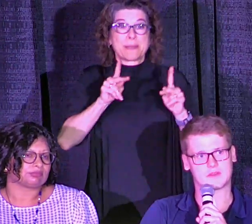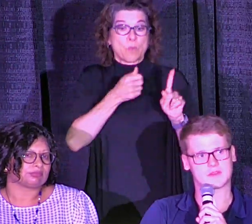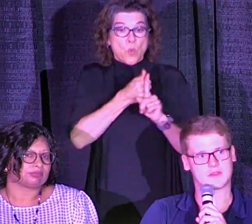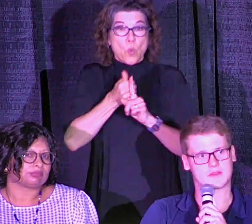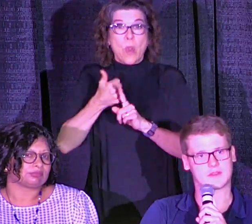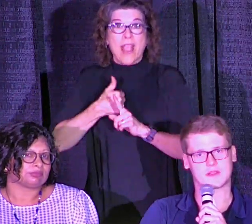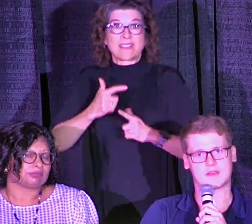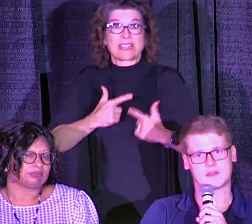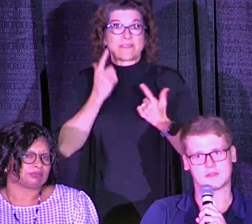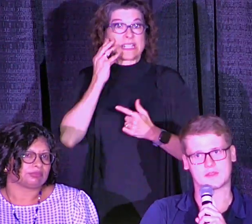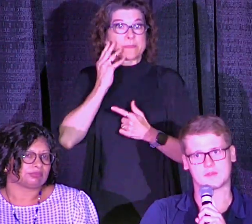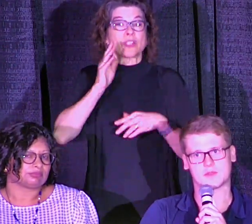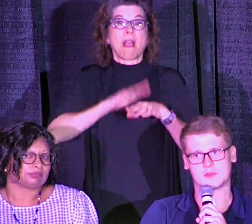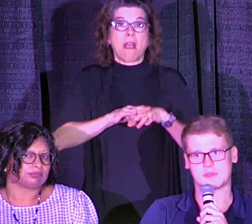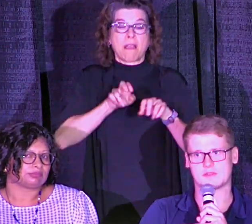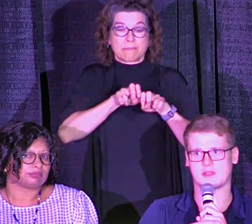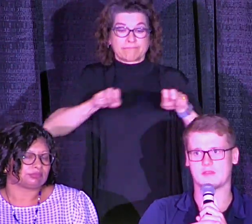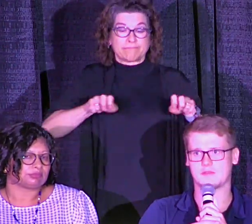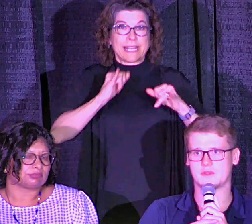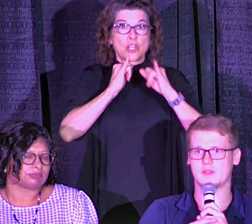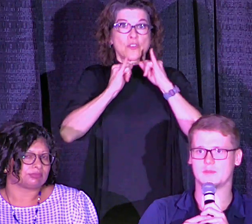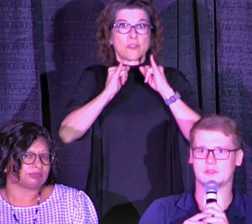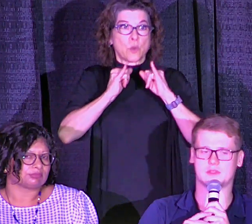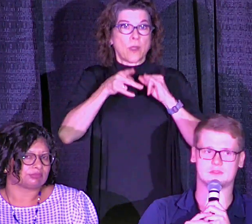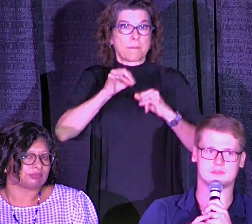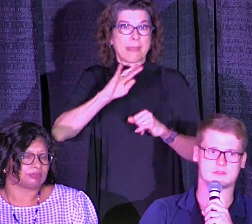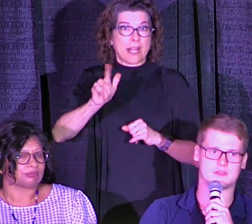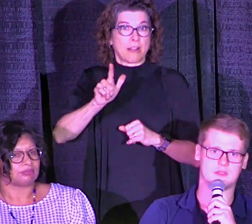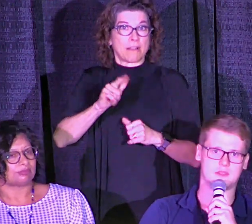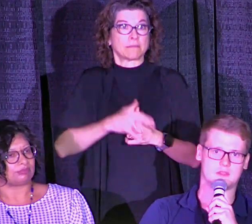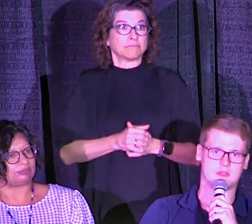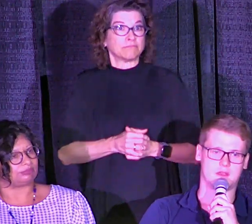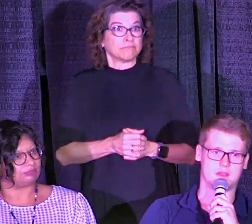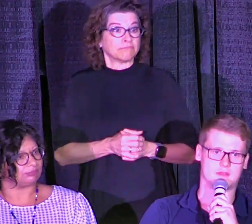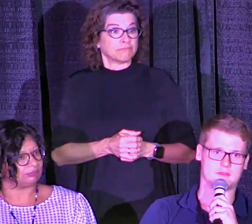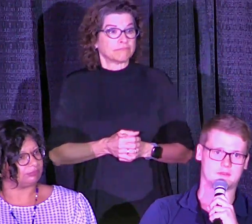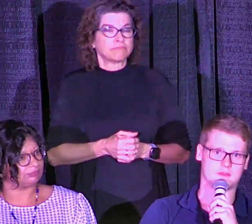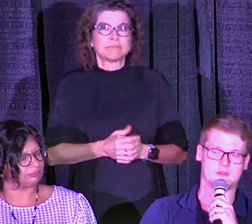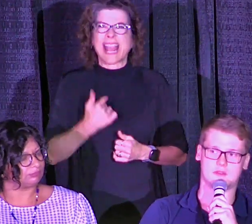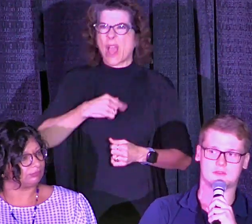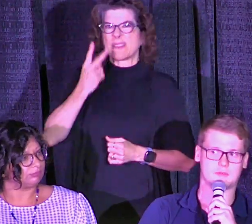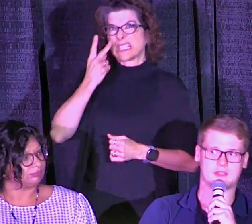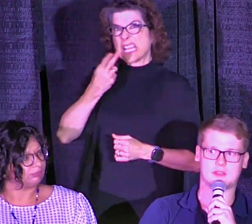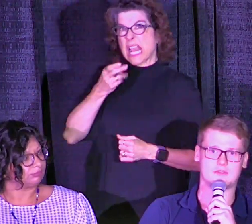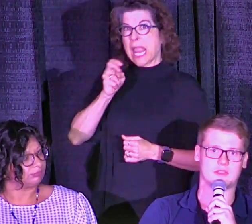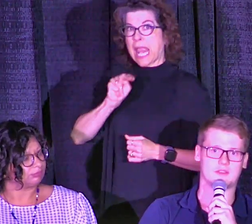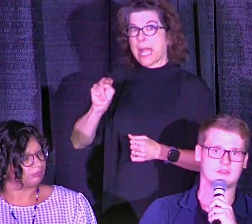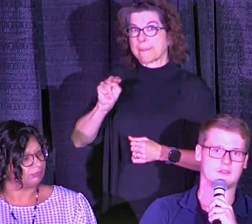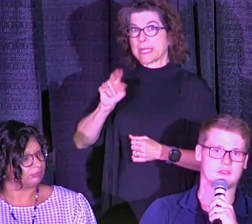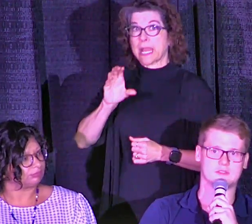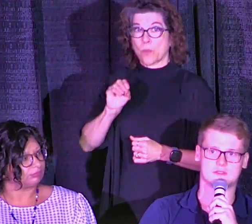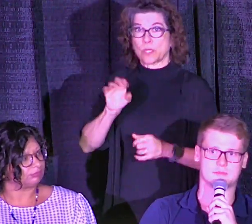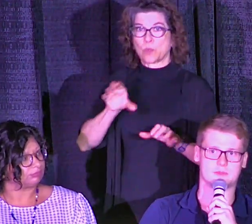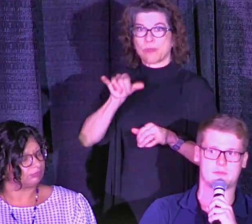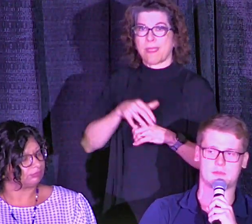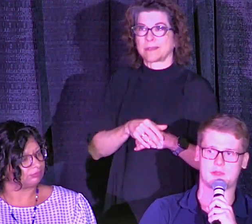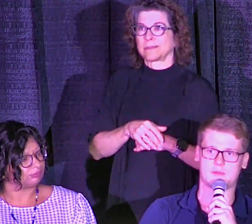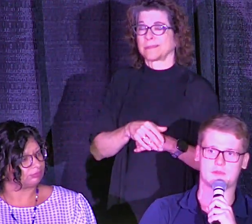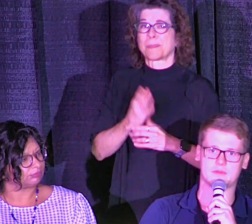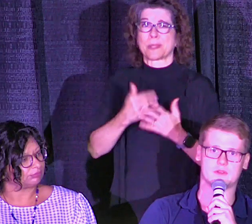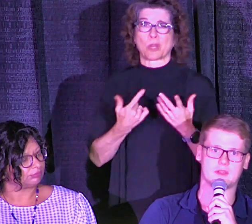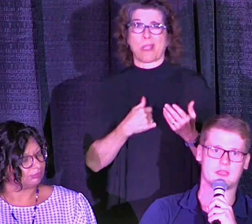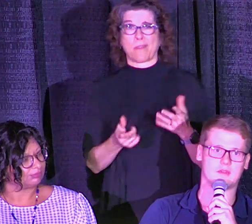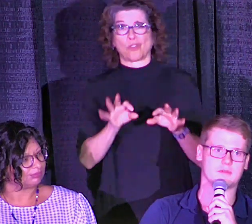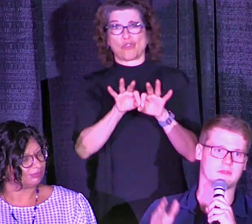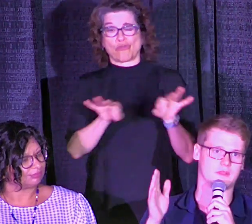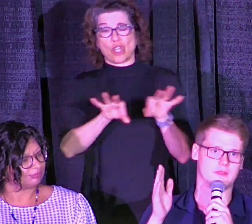Hennepin County start doing that, and I think it really pays off because, you know, somebody can have a lot of degrees and blah, blah, blah,